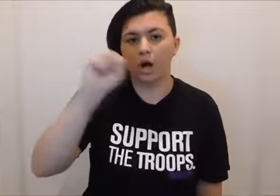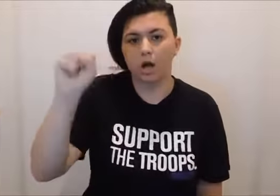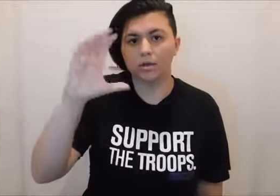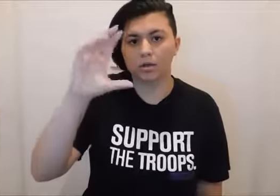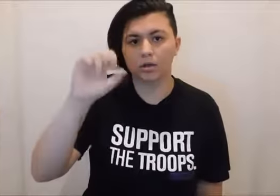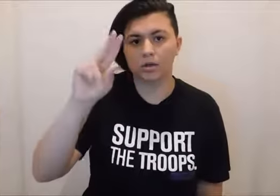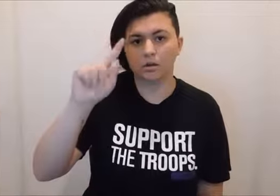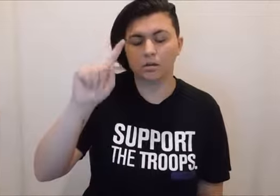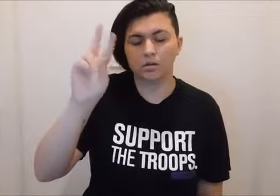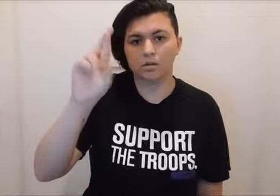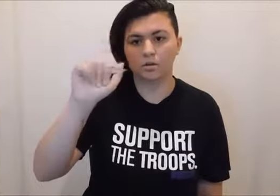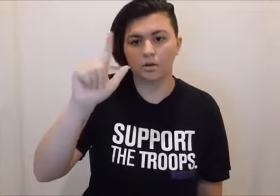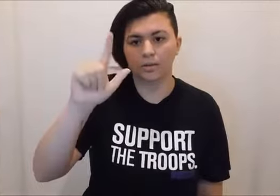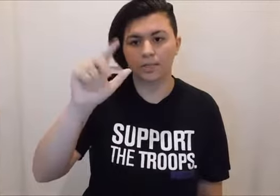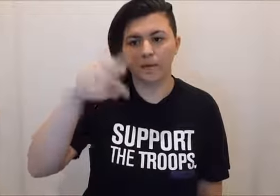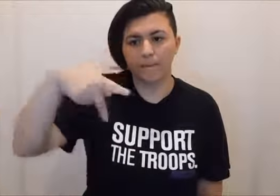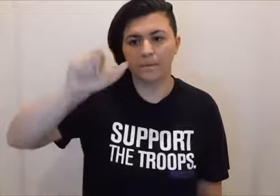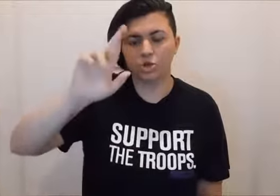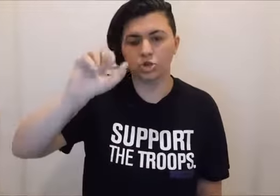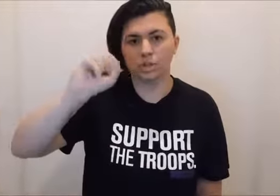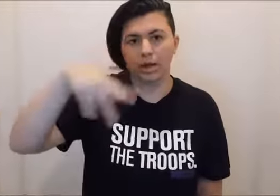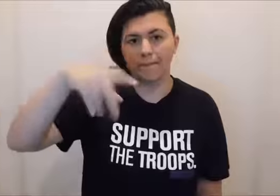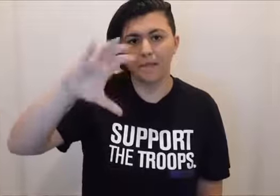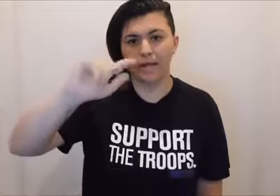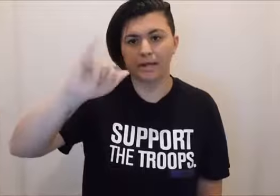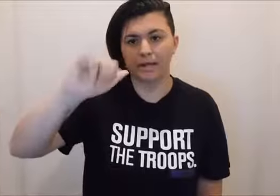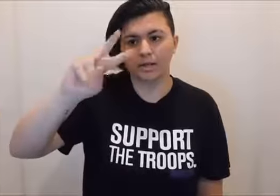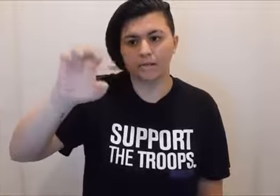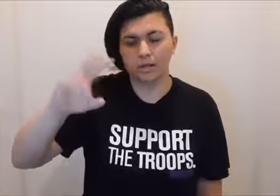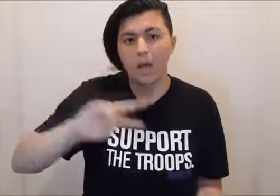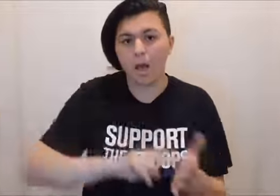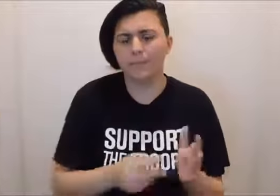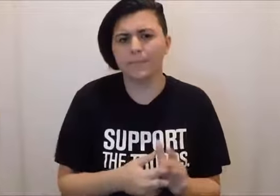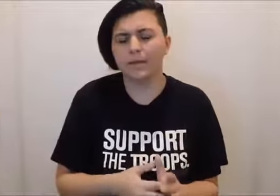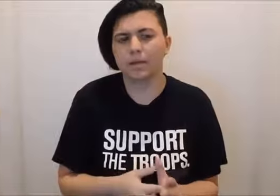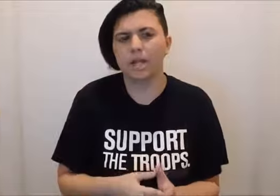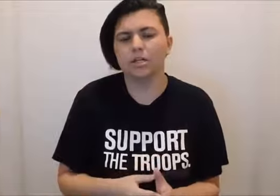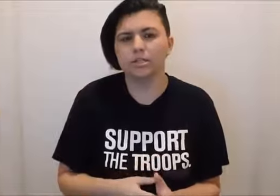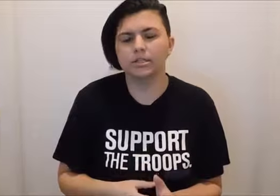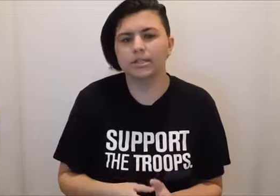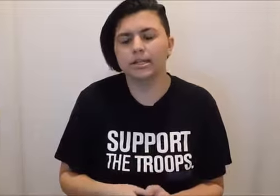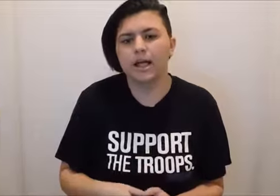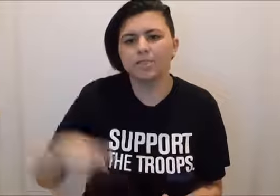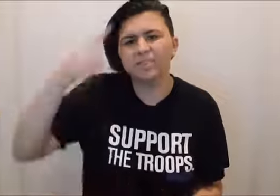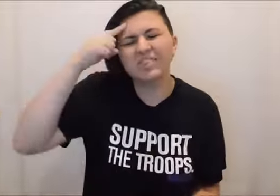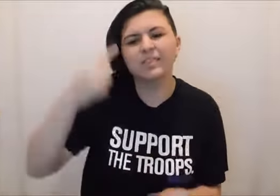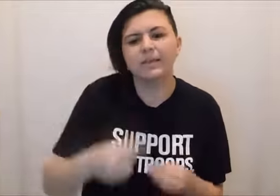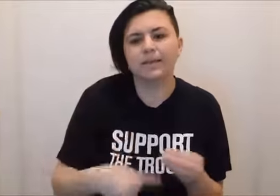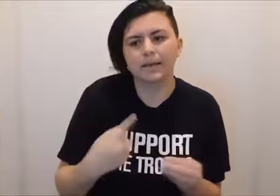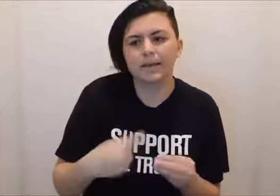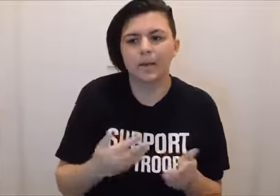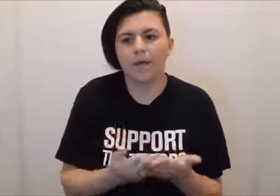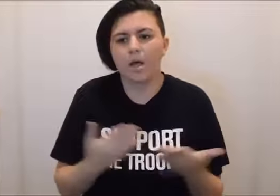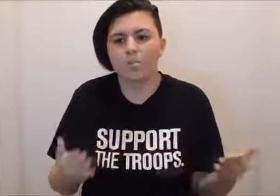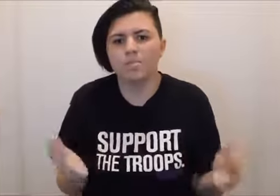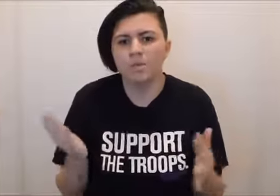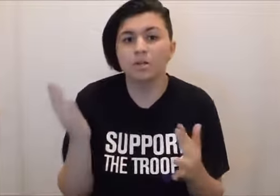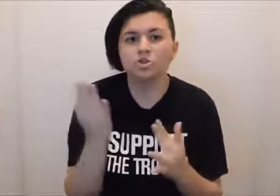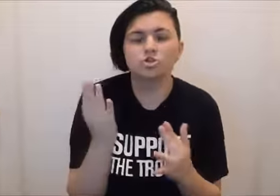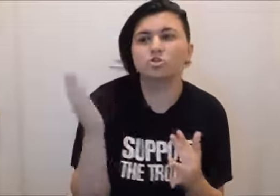So what does that mean? Cross-cultural perspective means analyzing things across different cultures. So